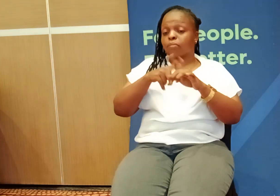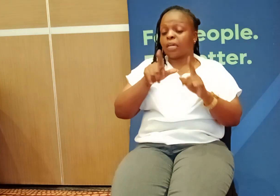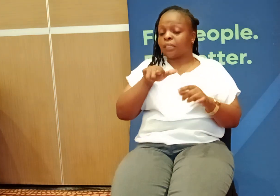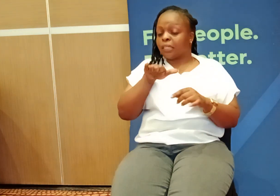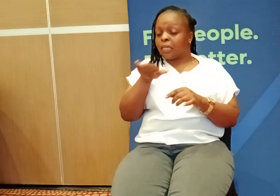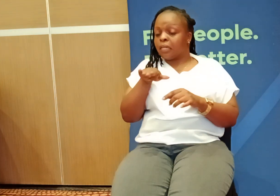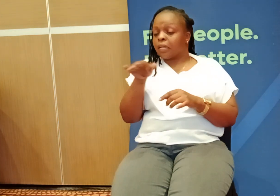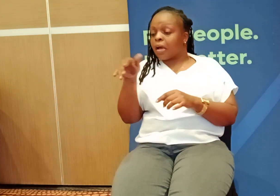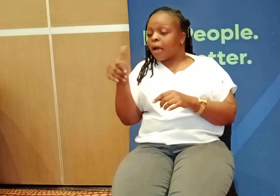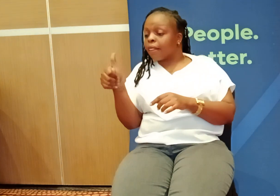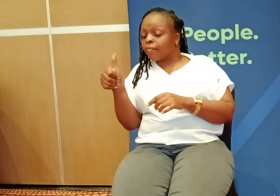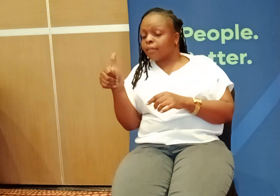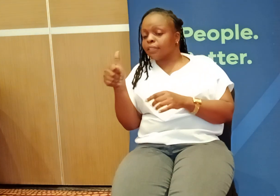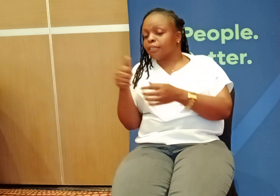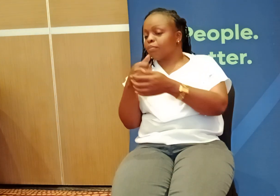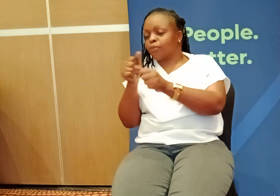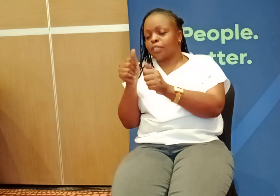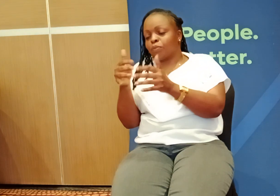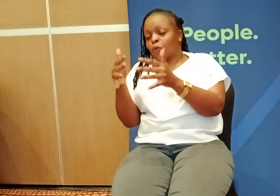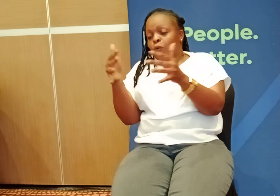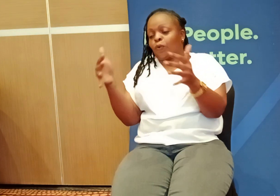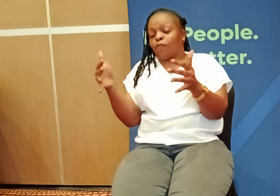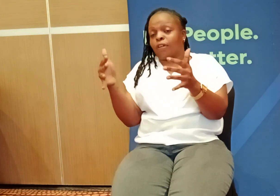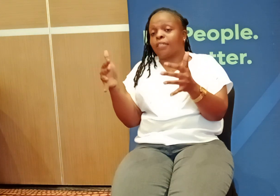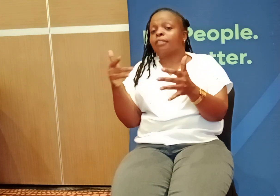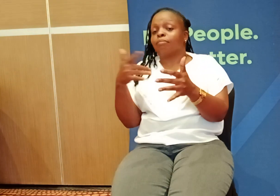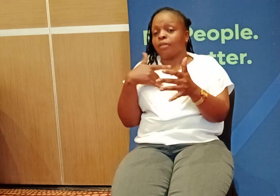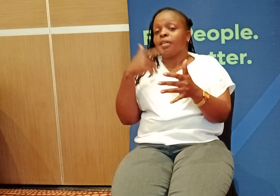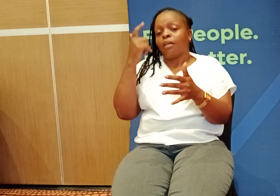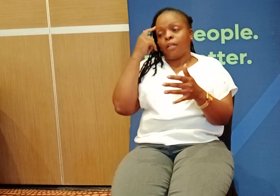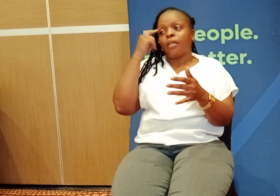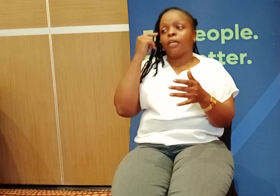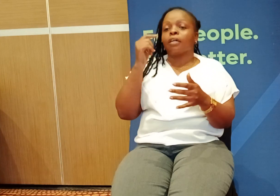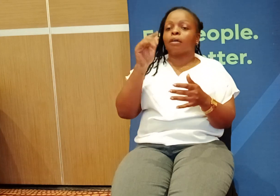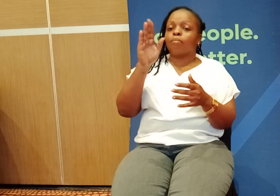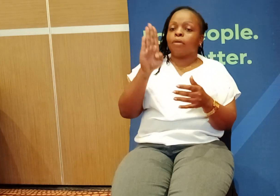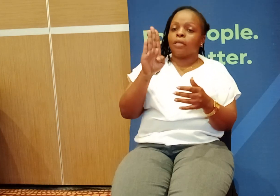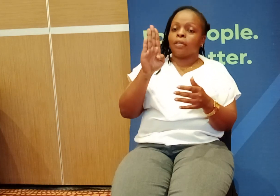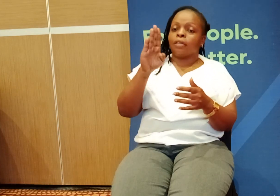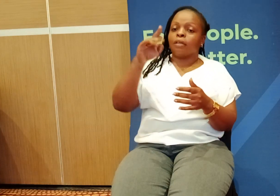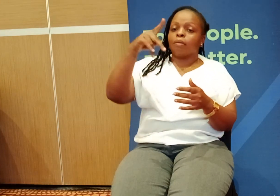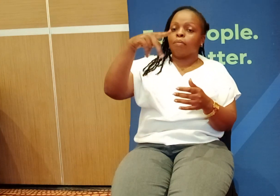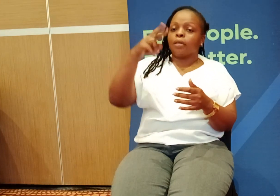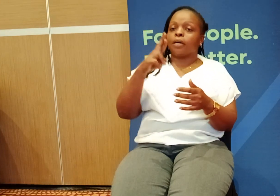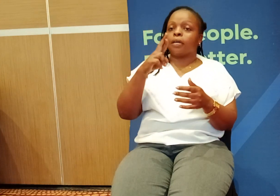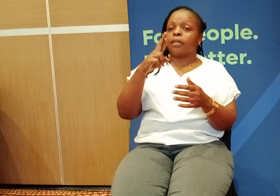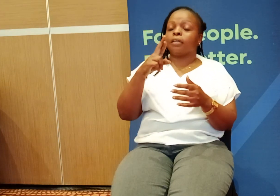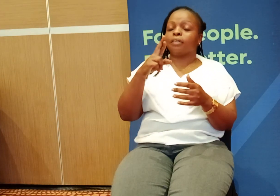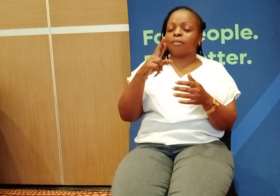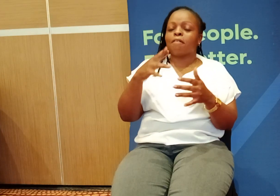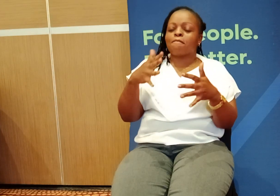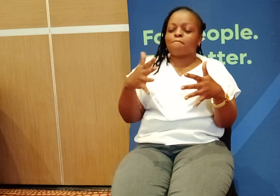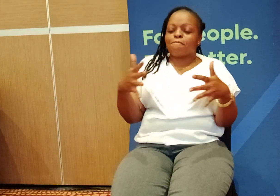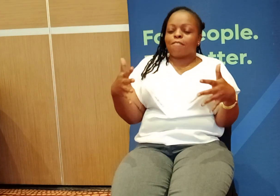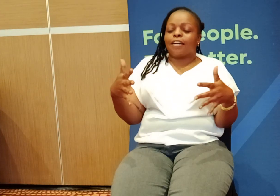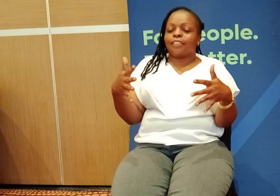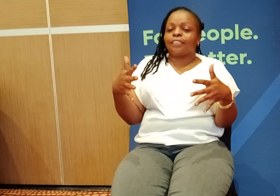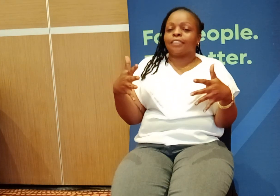not grow fat. So I think BPR is very fat somewhere here. Because we are number 2